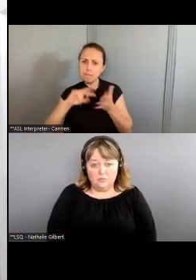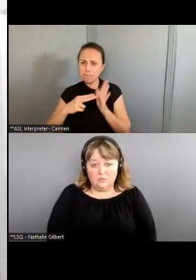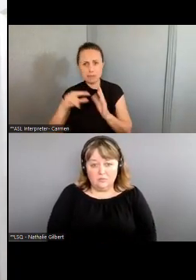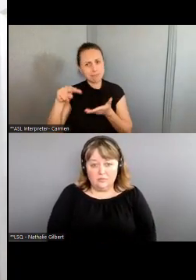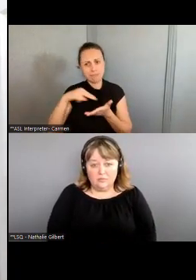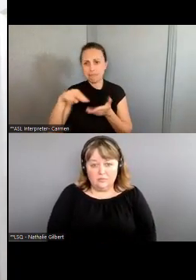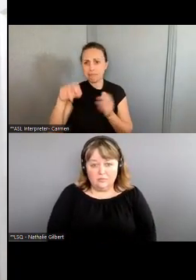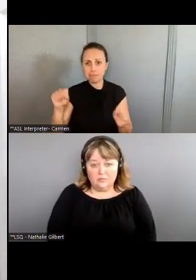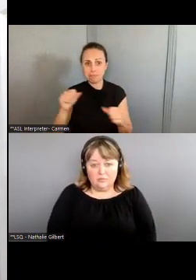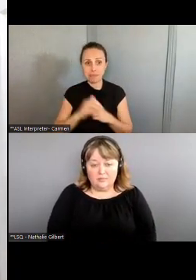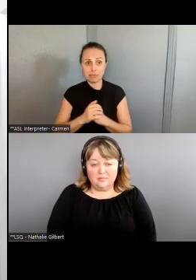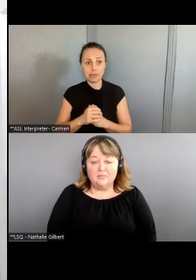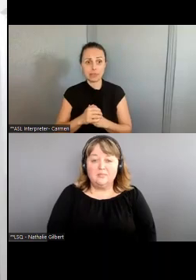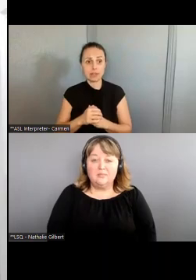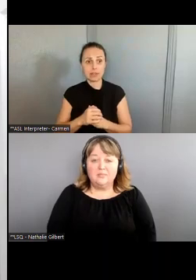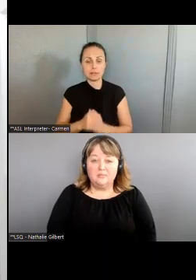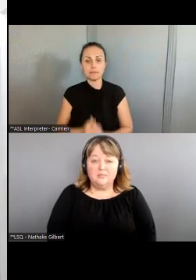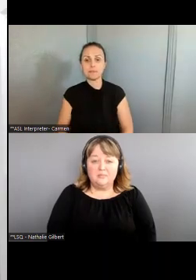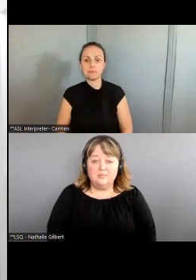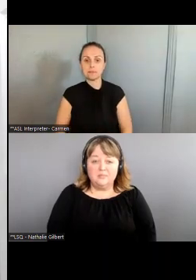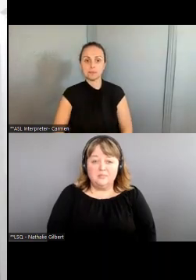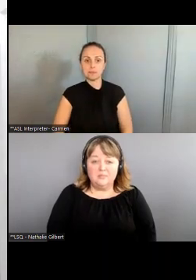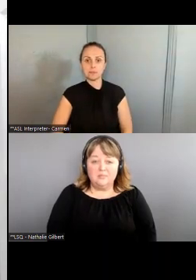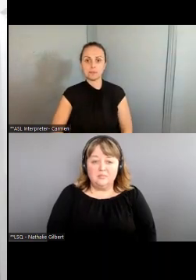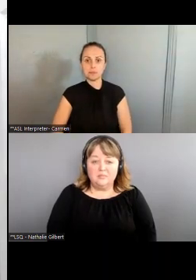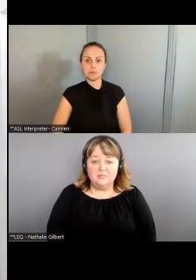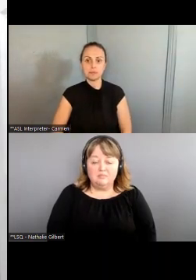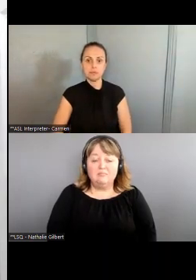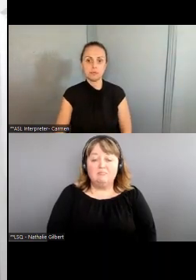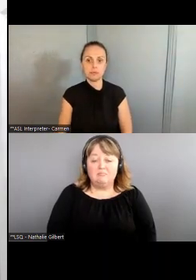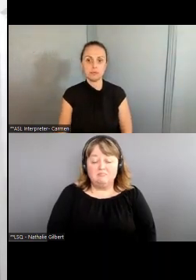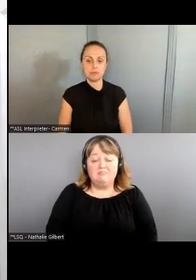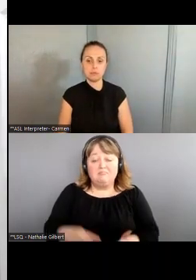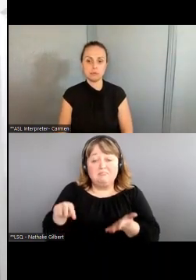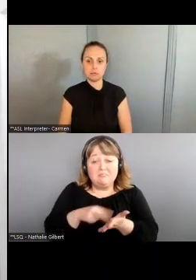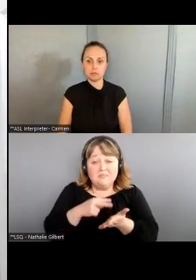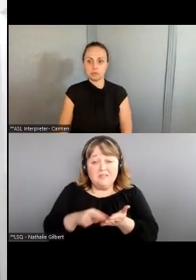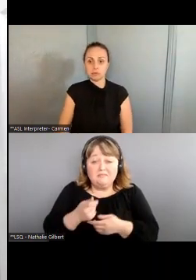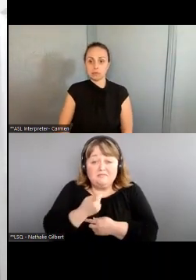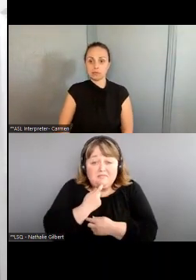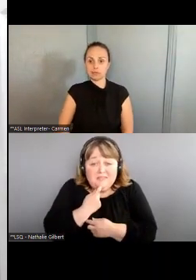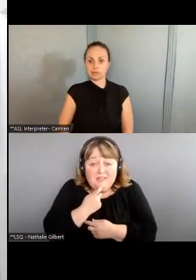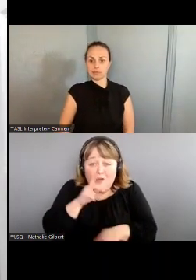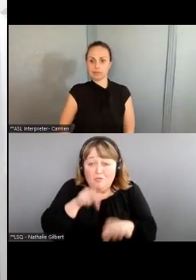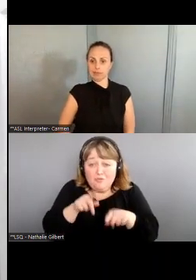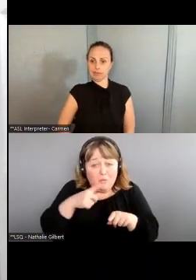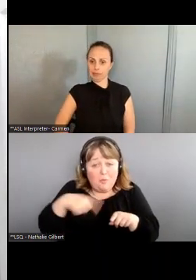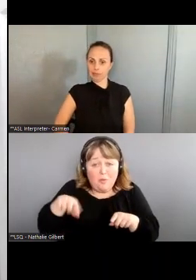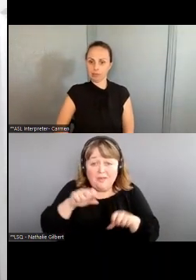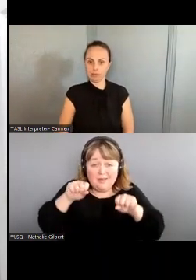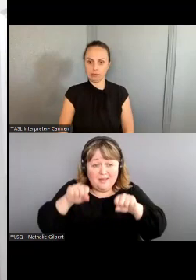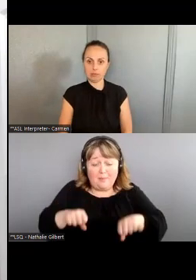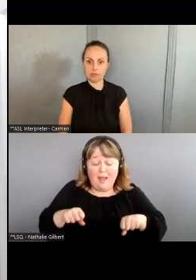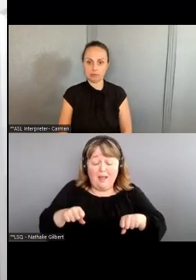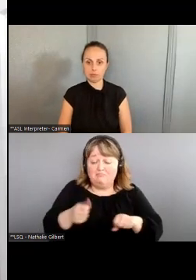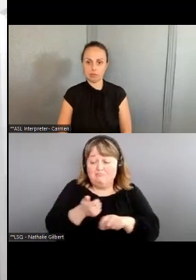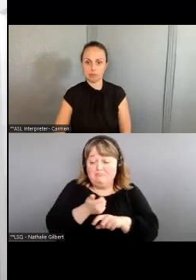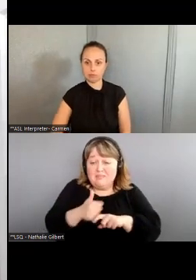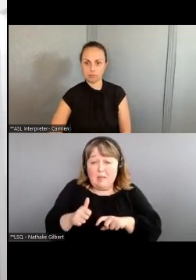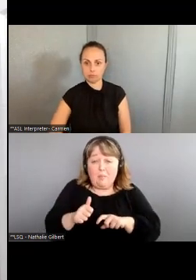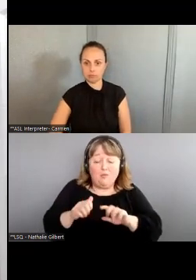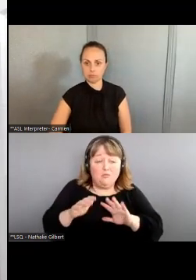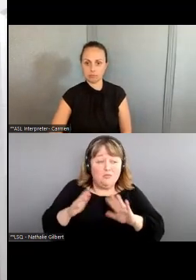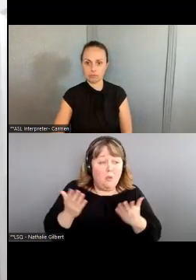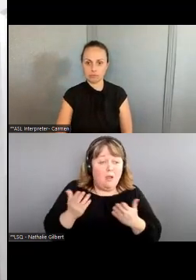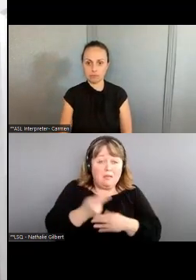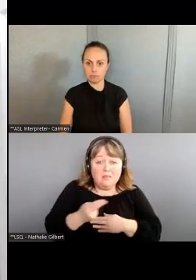performance. La danse, c'est une activité que tout le monde est capable de faire, peu importe notre condition, parce que c'est vraiment le petit mouvement